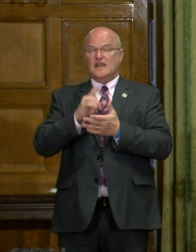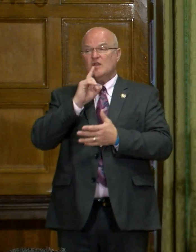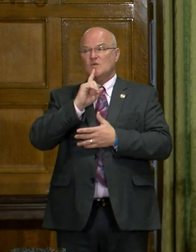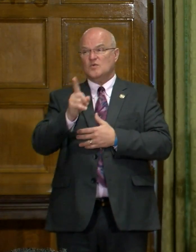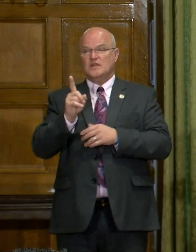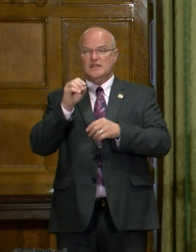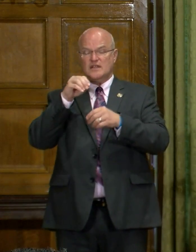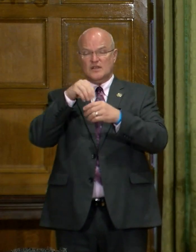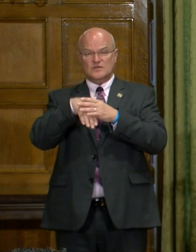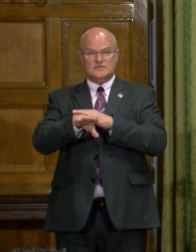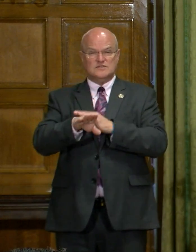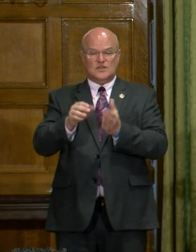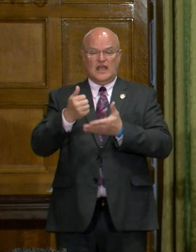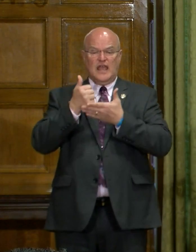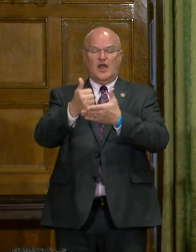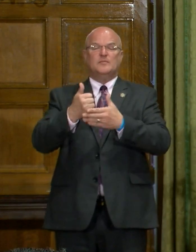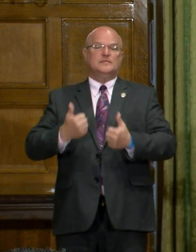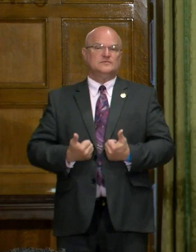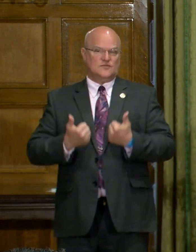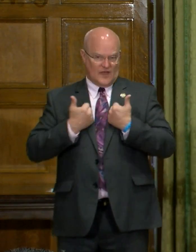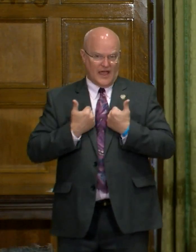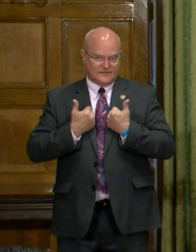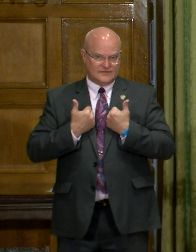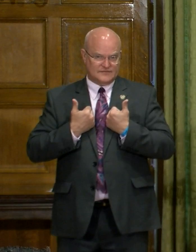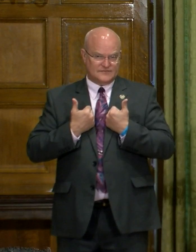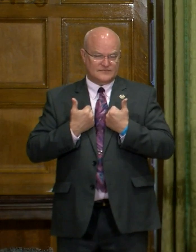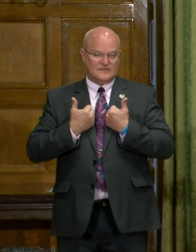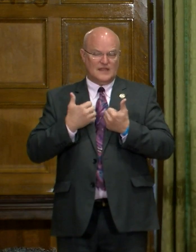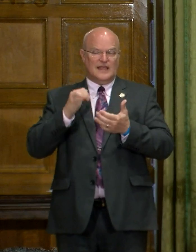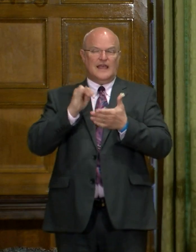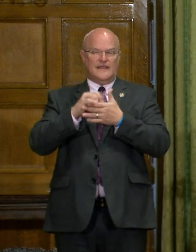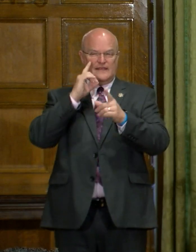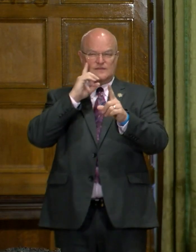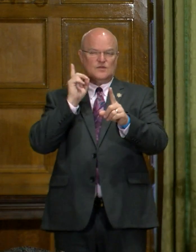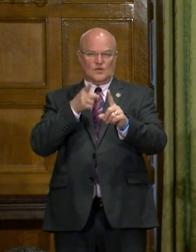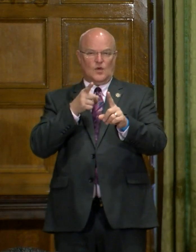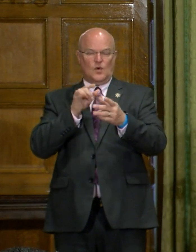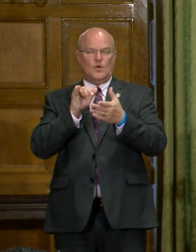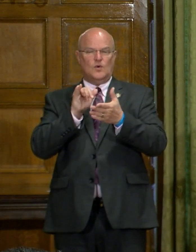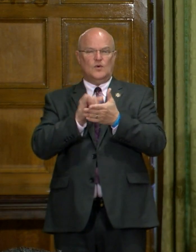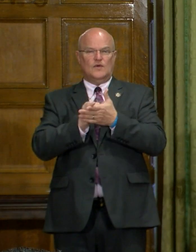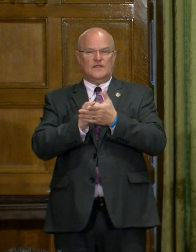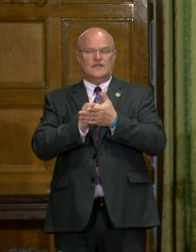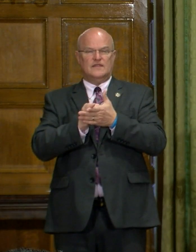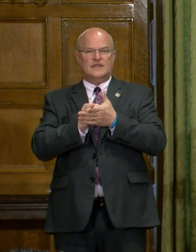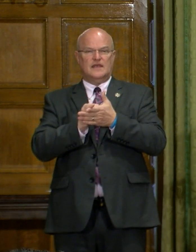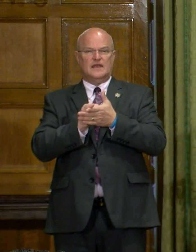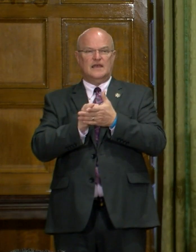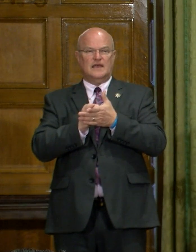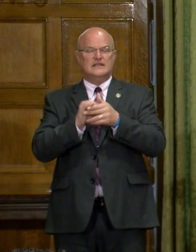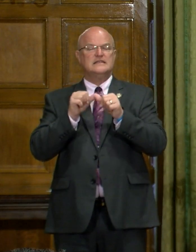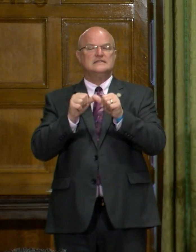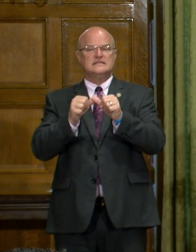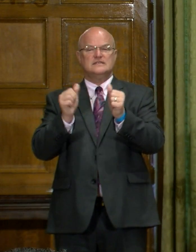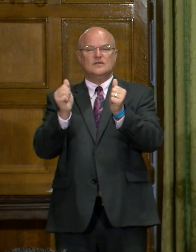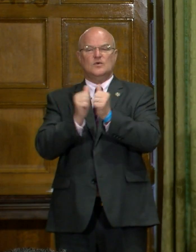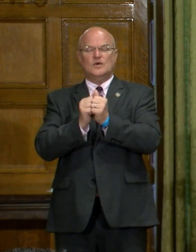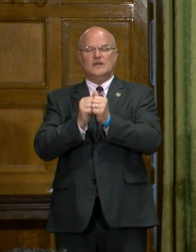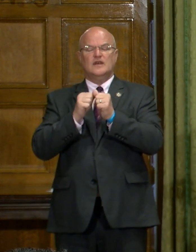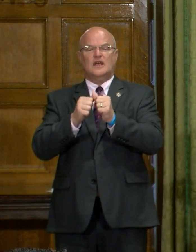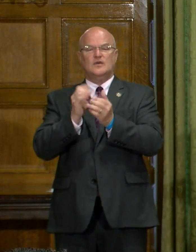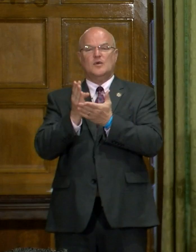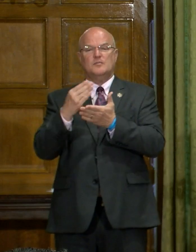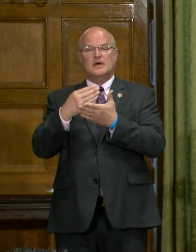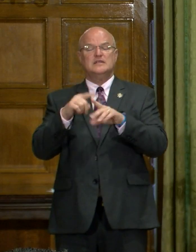really just goes to help them to survive. And that's the goal, that be to be consistent with their